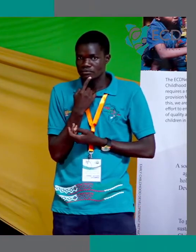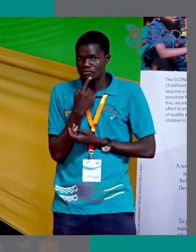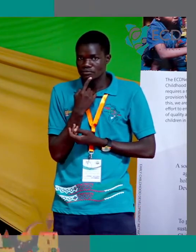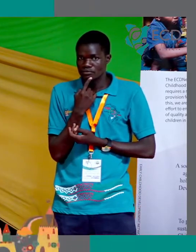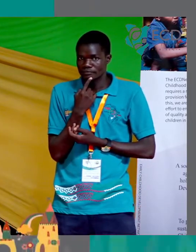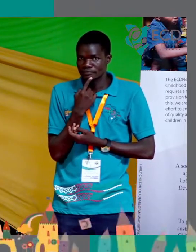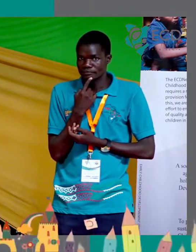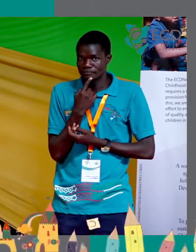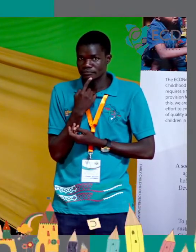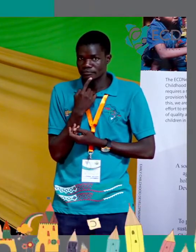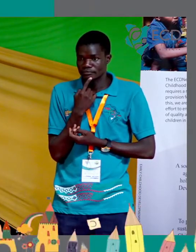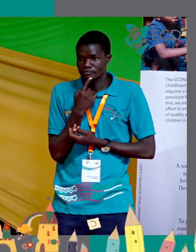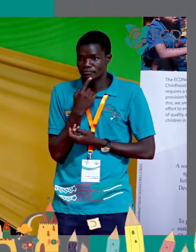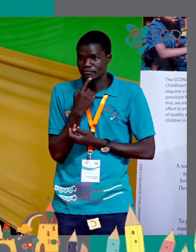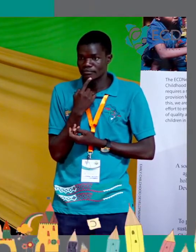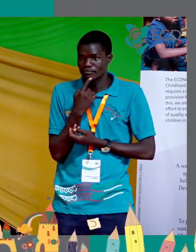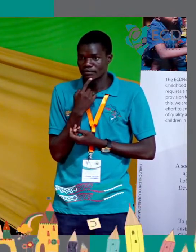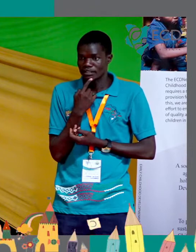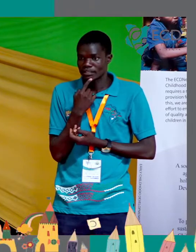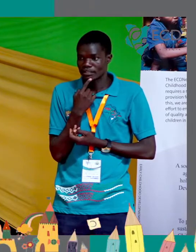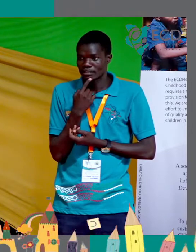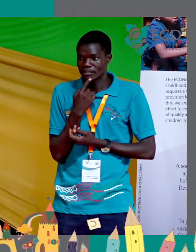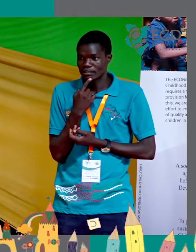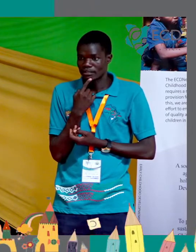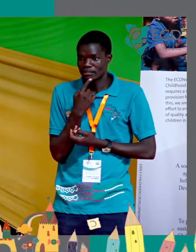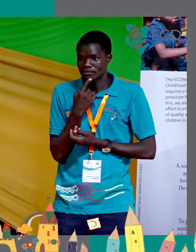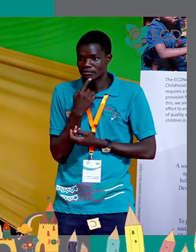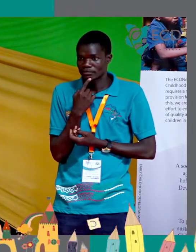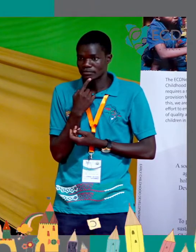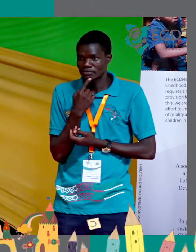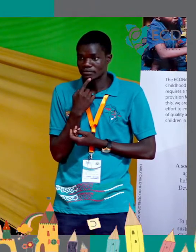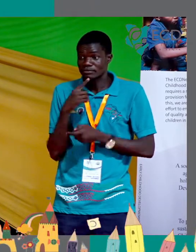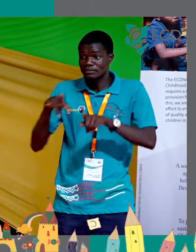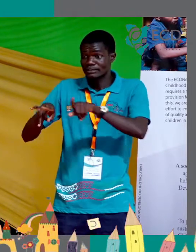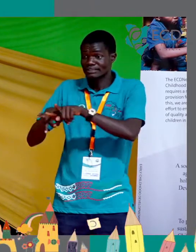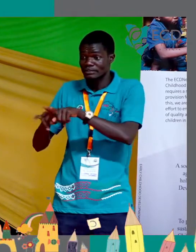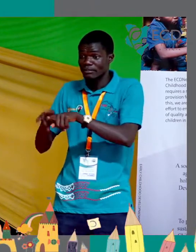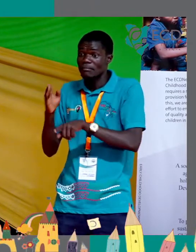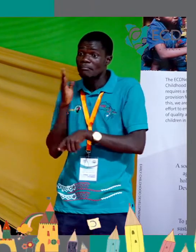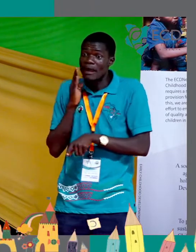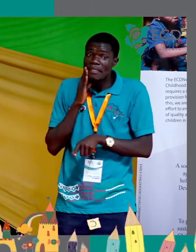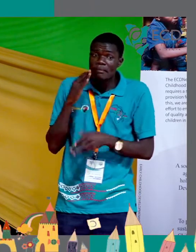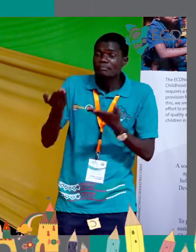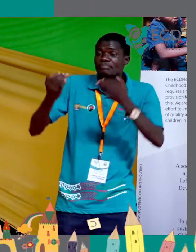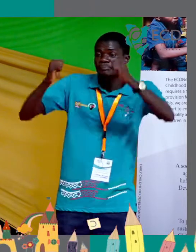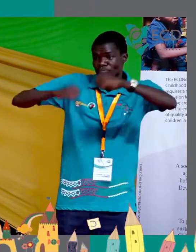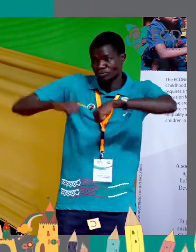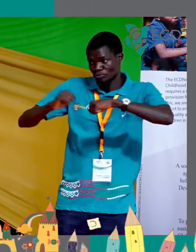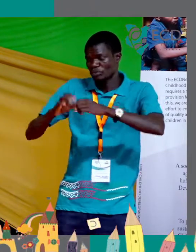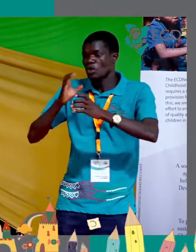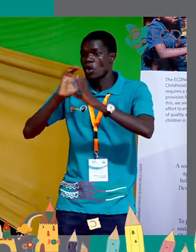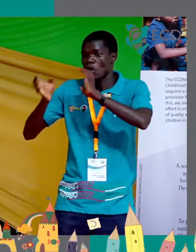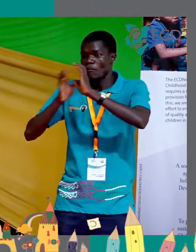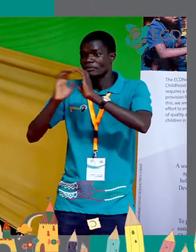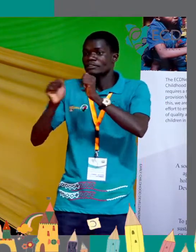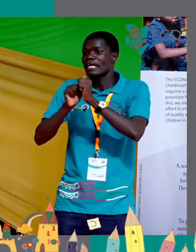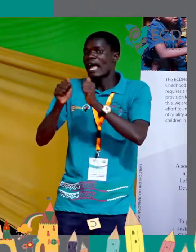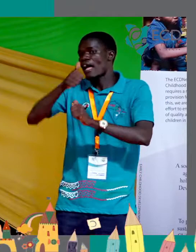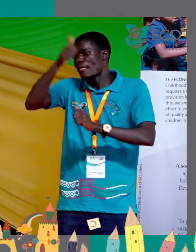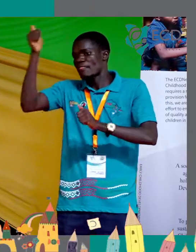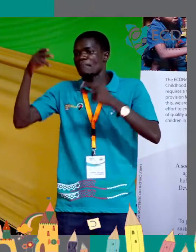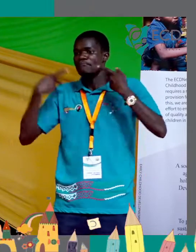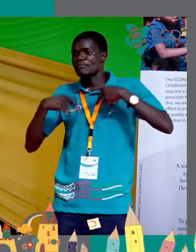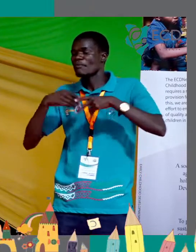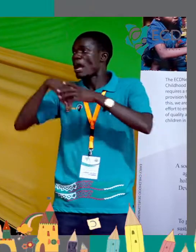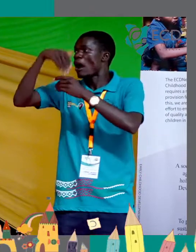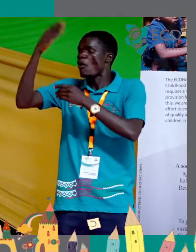talk time, phones and airtime, so that the mothers would be able to communicate with the other siblings left at home and